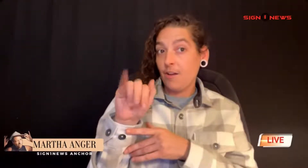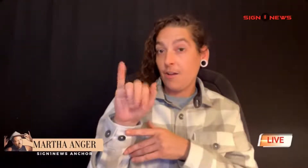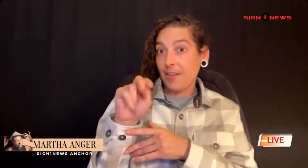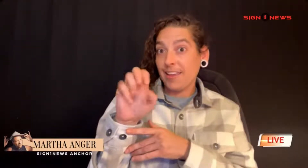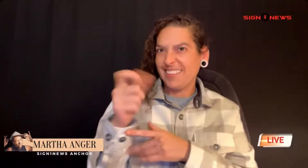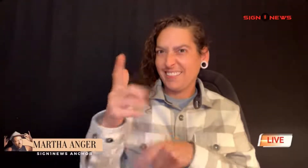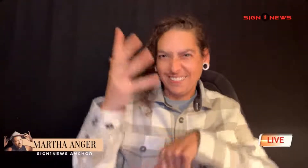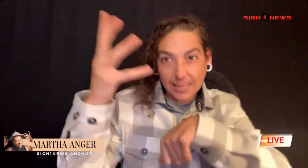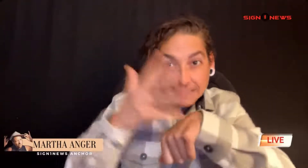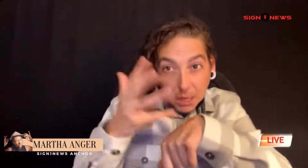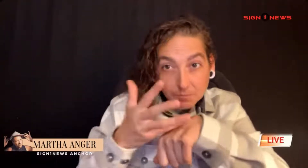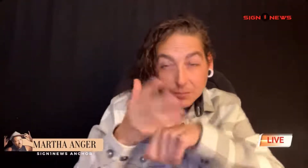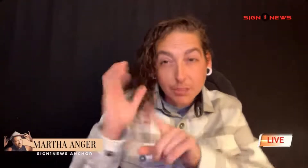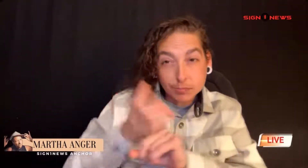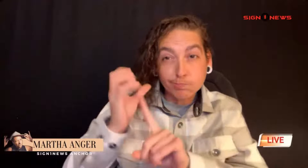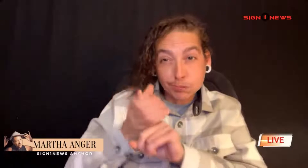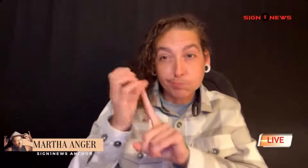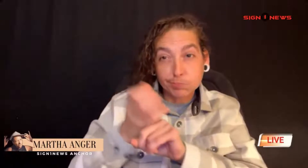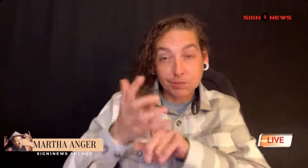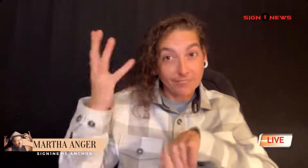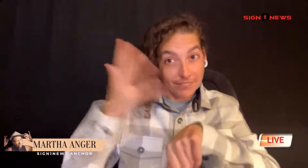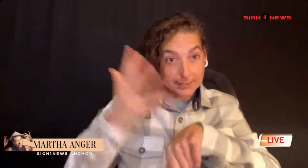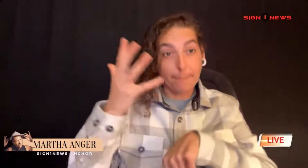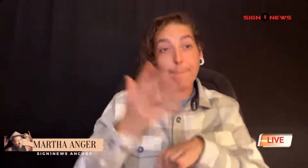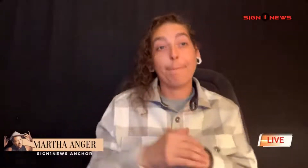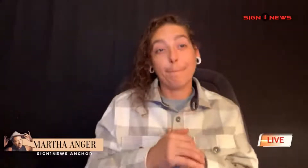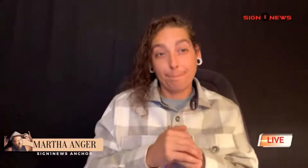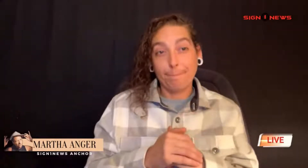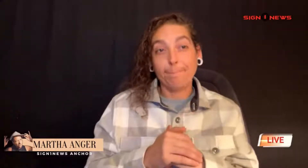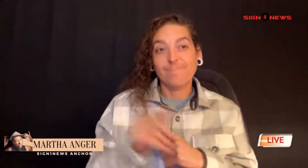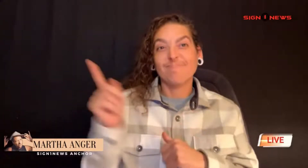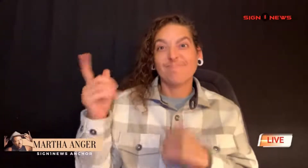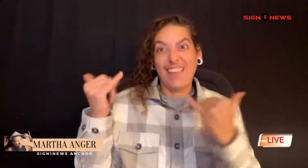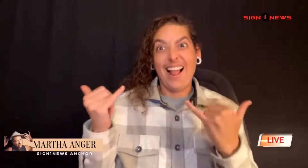Tribes 5 times.